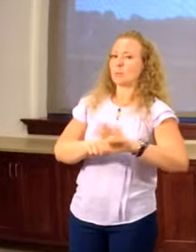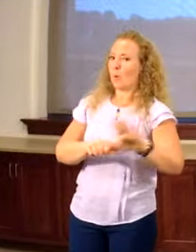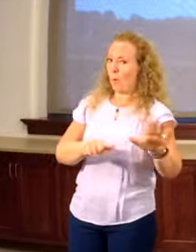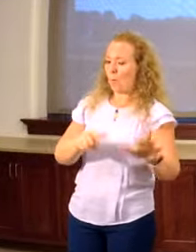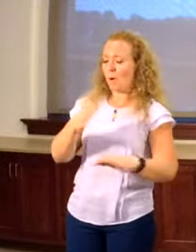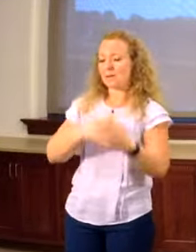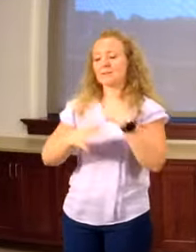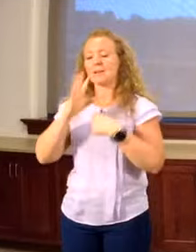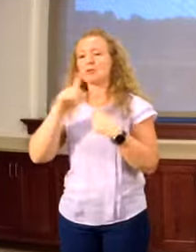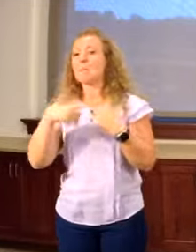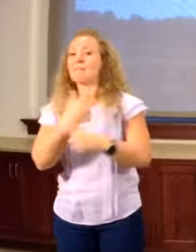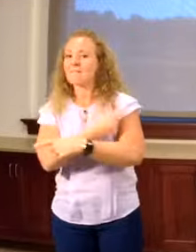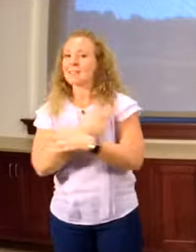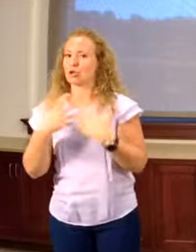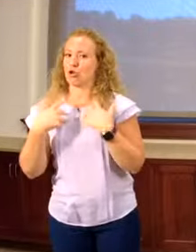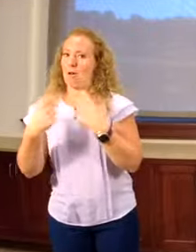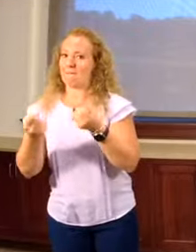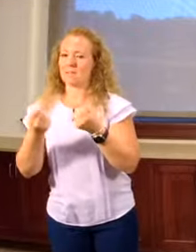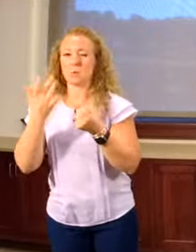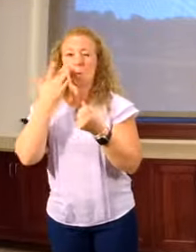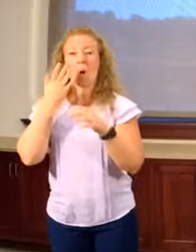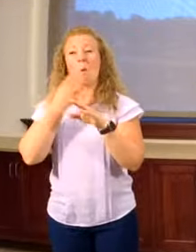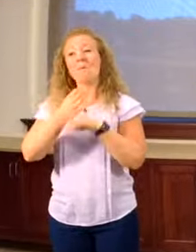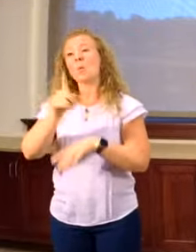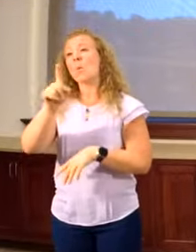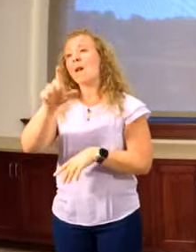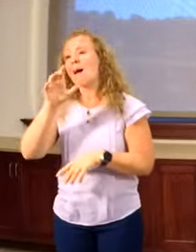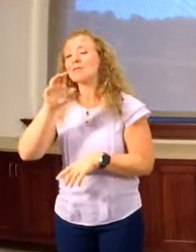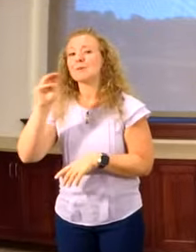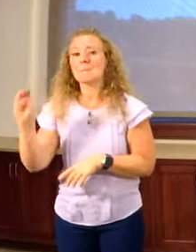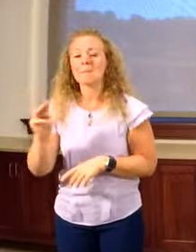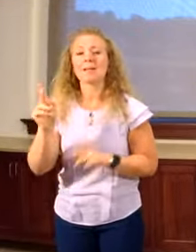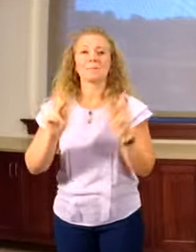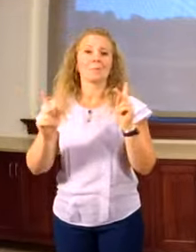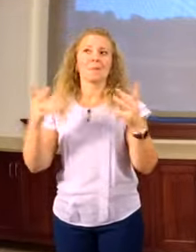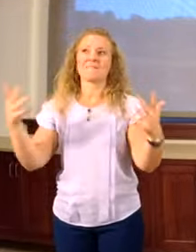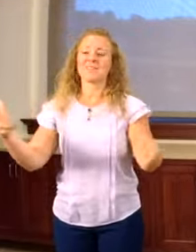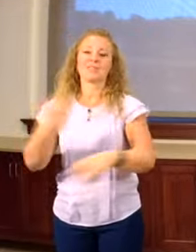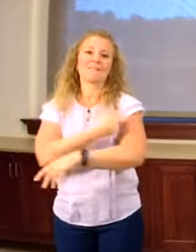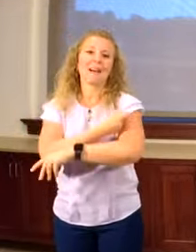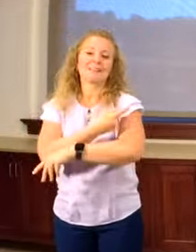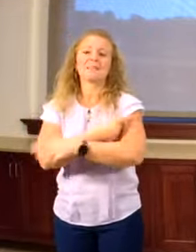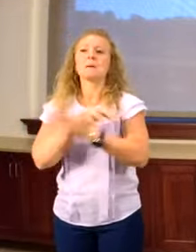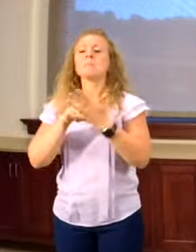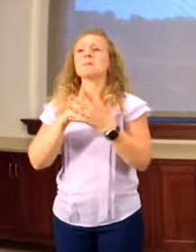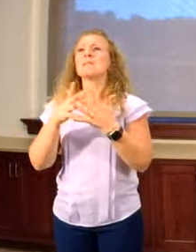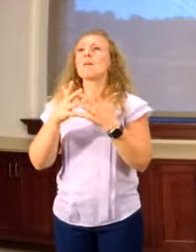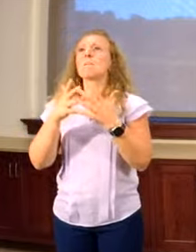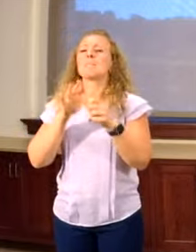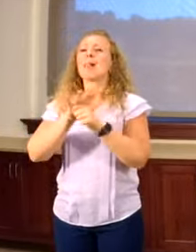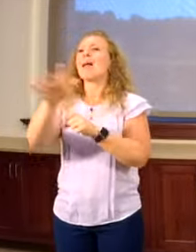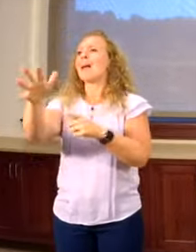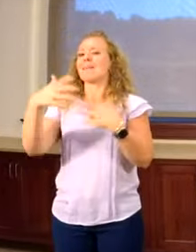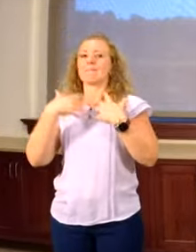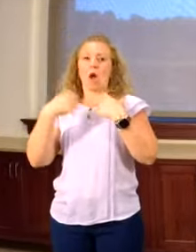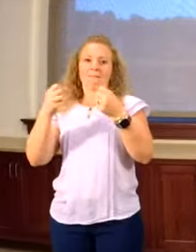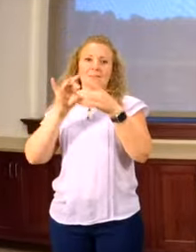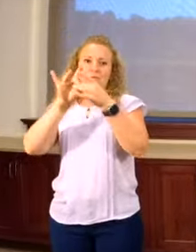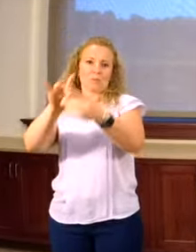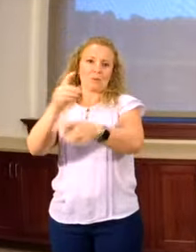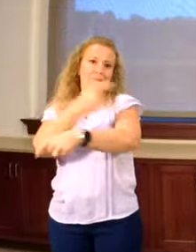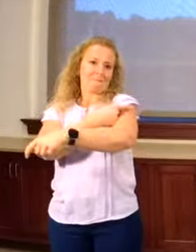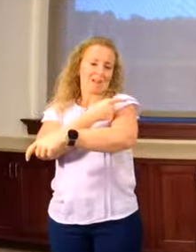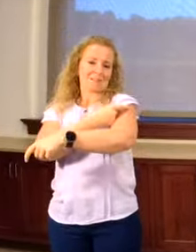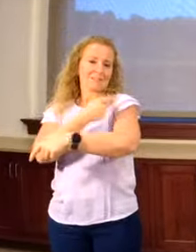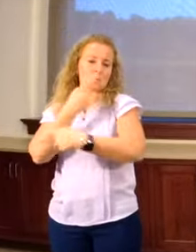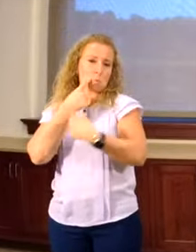vaccine confidence, because now that we've had over 100 million people vaccinated, we have lots of confidence in these vaccines. So we